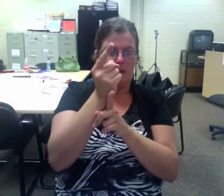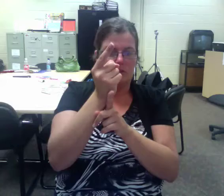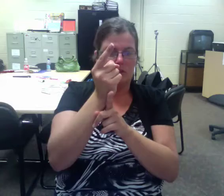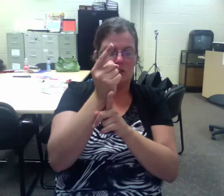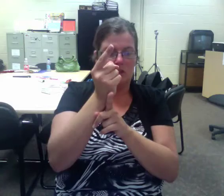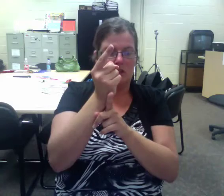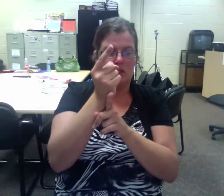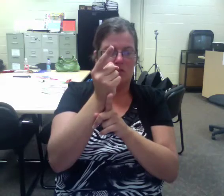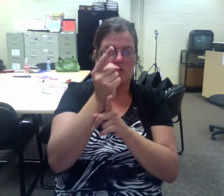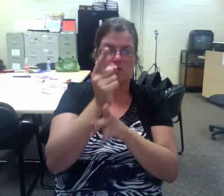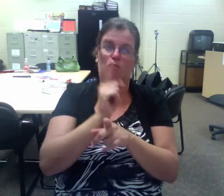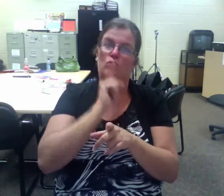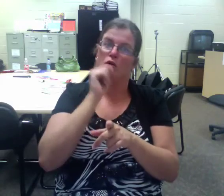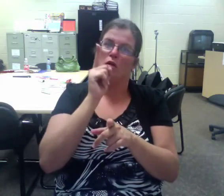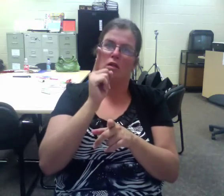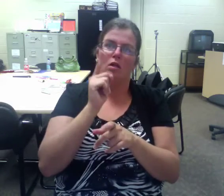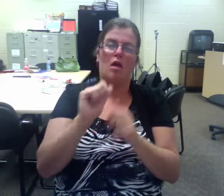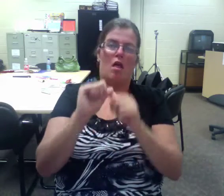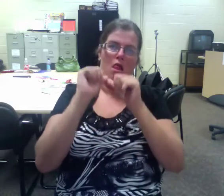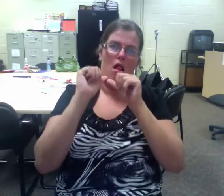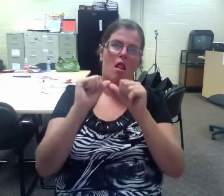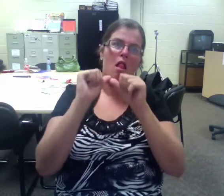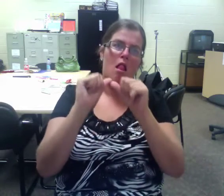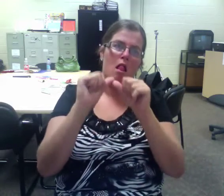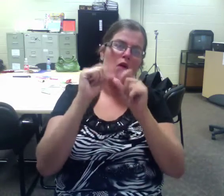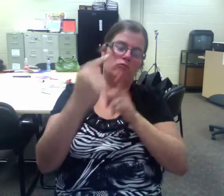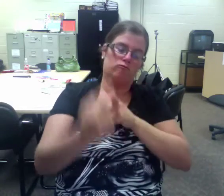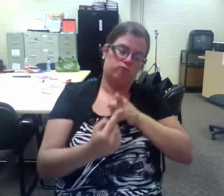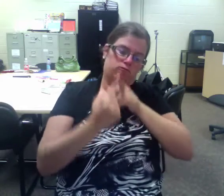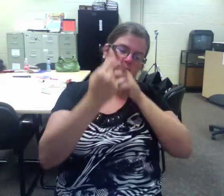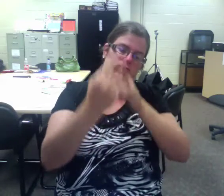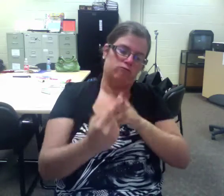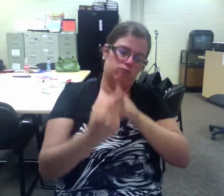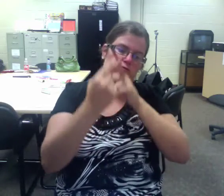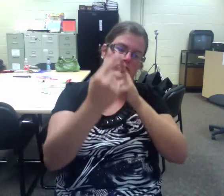Now, it was a long, hard journey, and we are talking about March